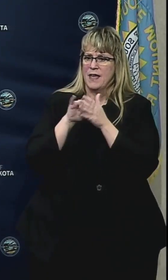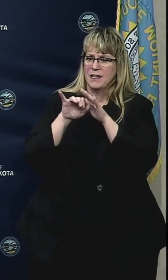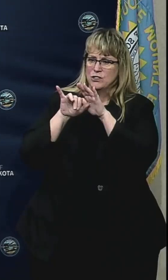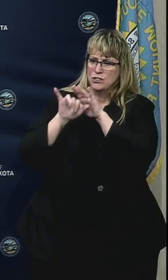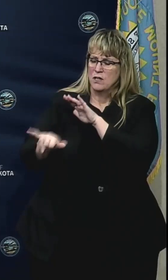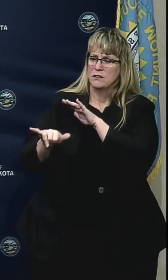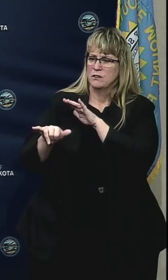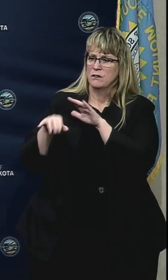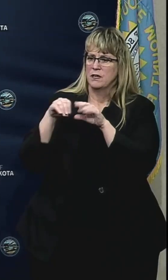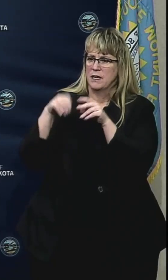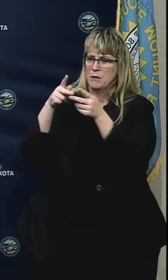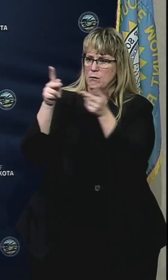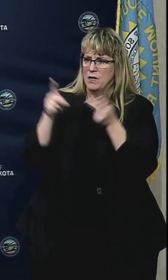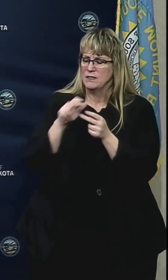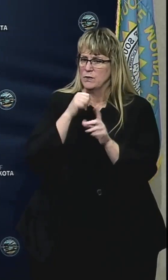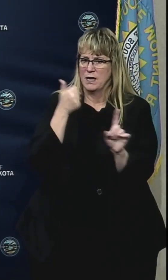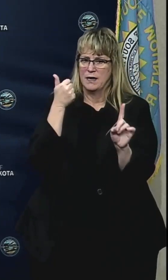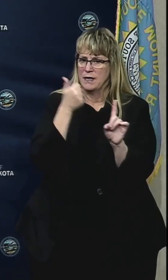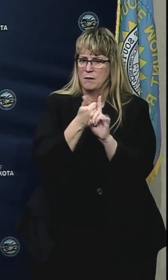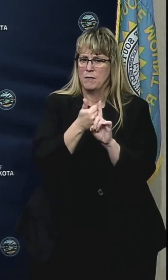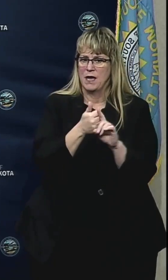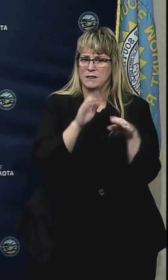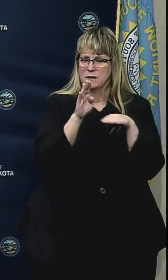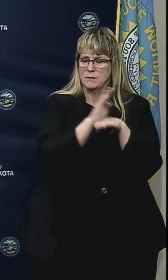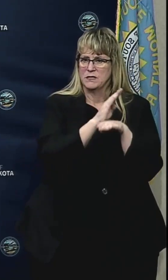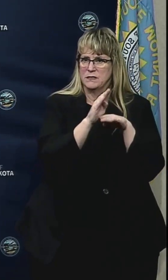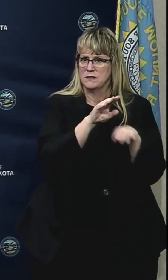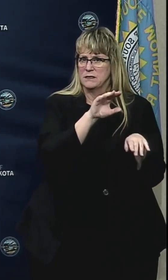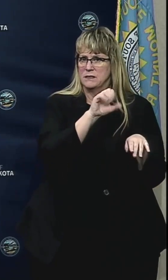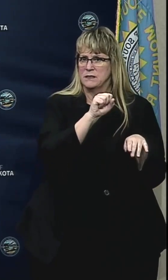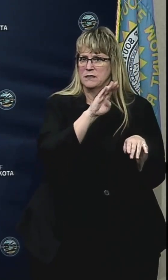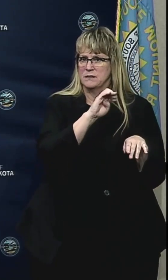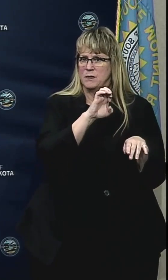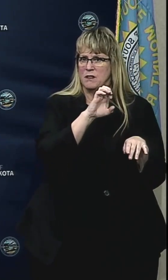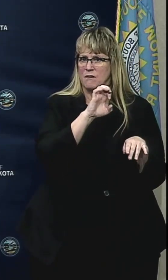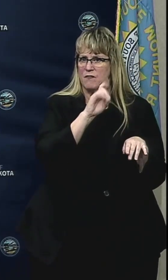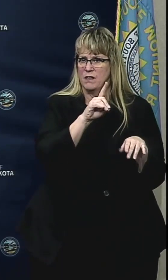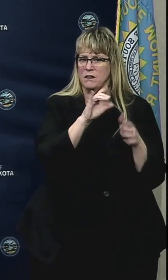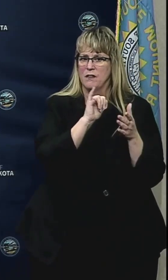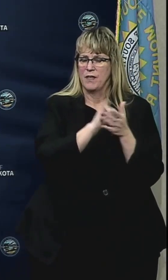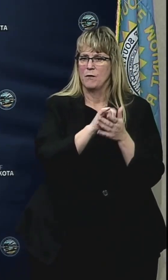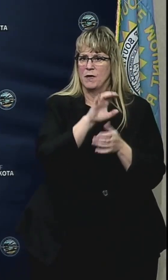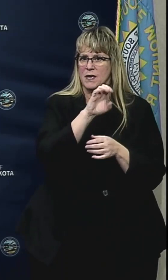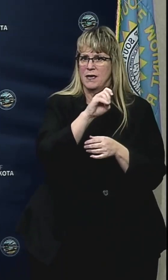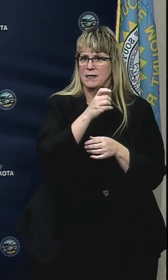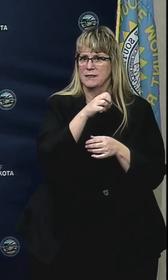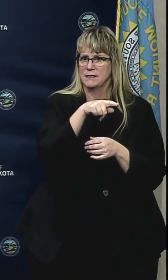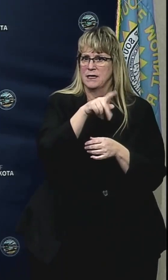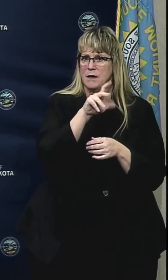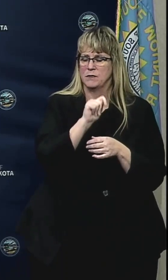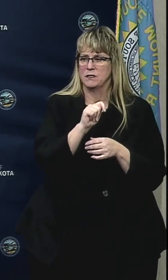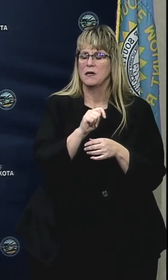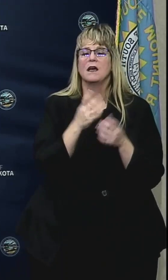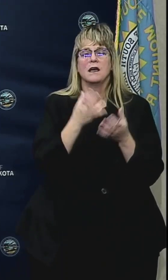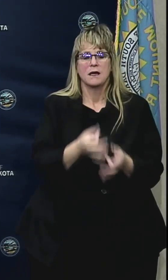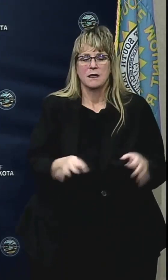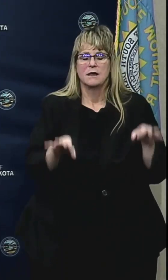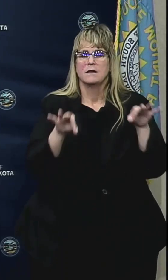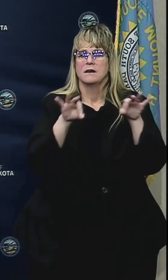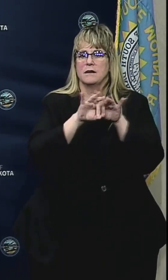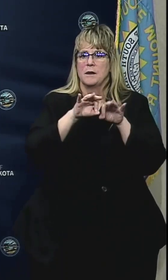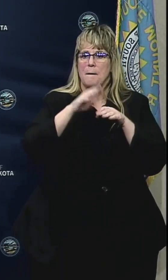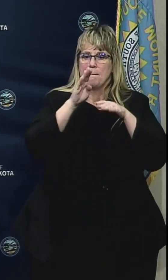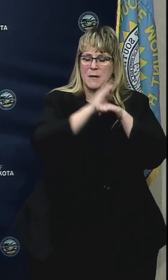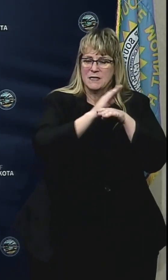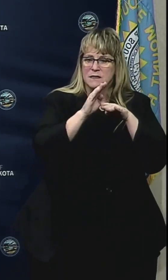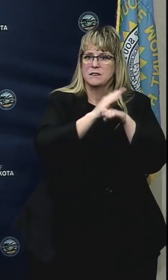not have impacted Smithfield because it would be exempt, correct? Correct. It's a critical infrastructure job